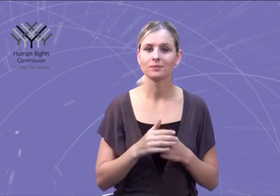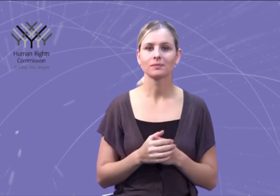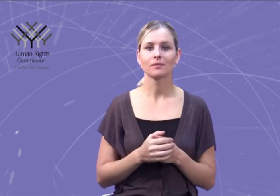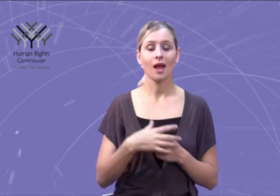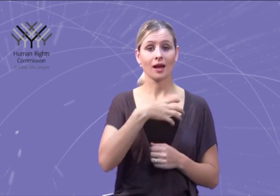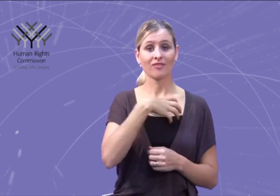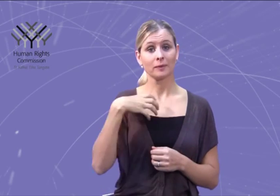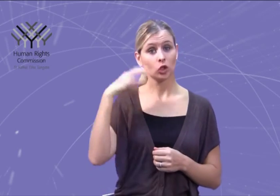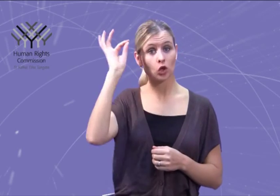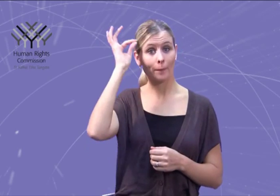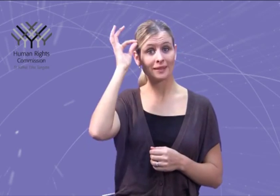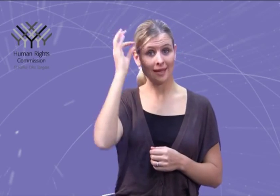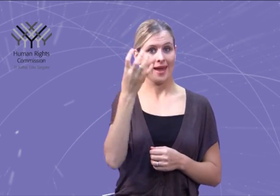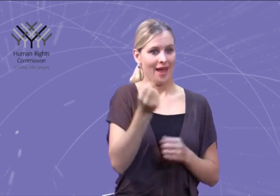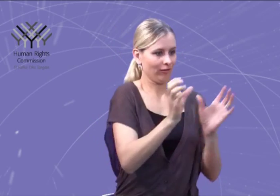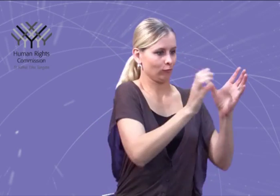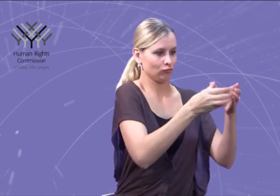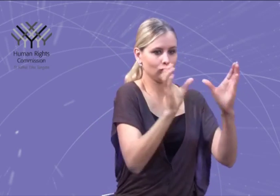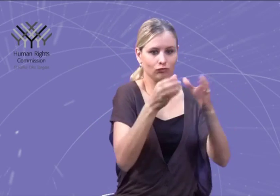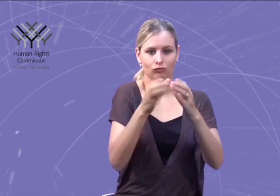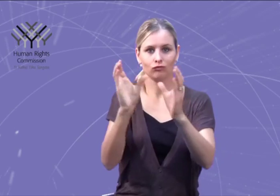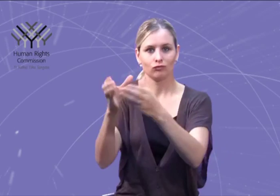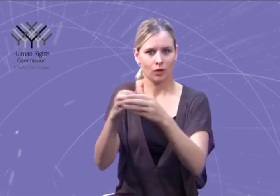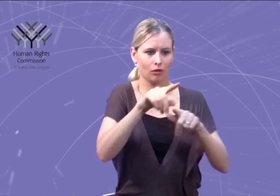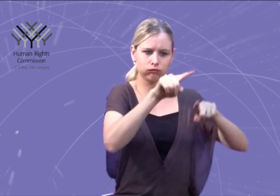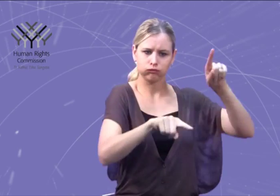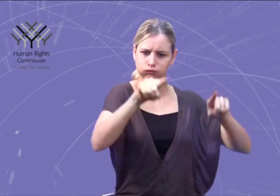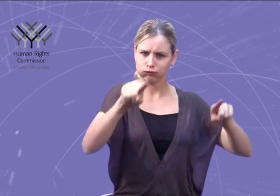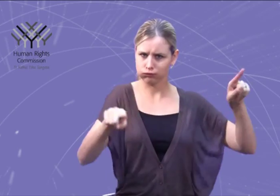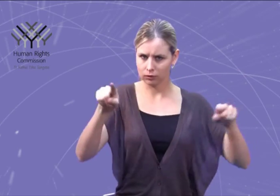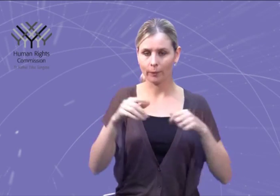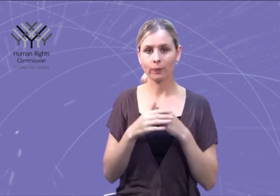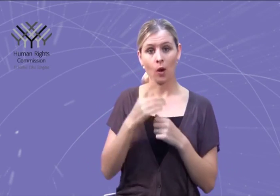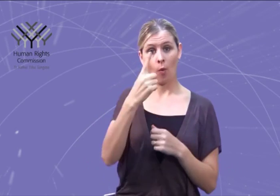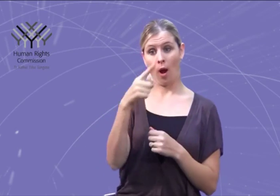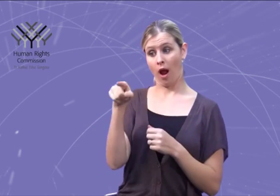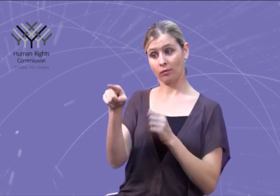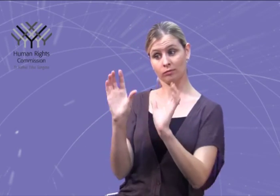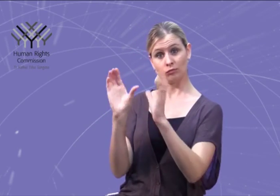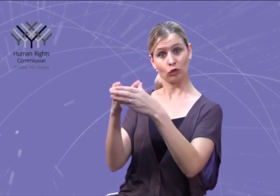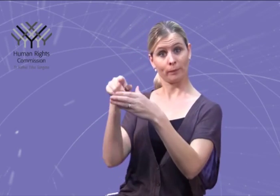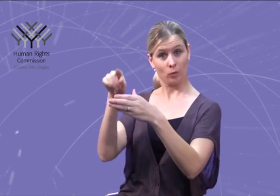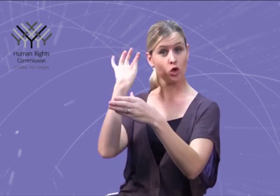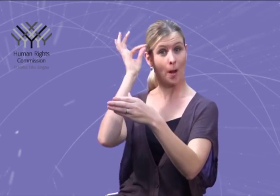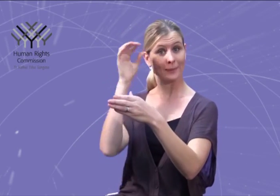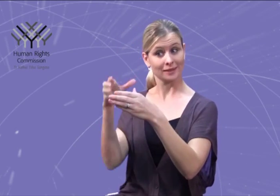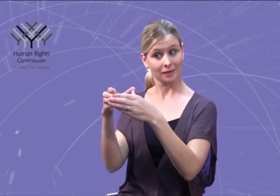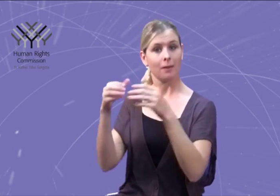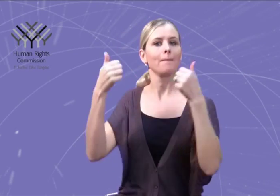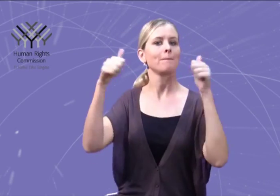How does New Zealand implement the Convention? The Disability Convention states that at least